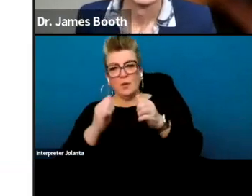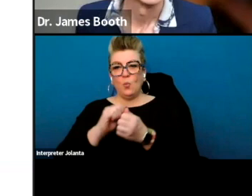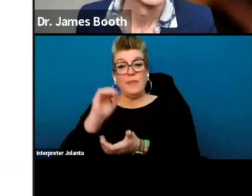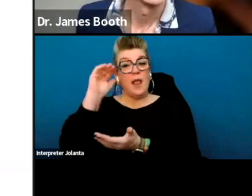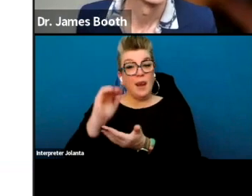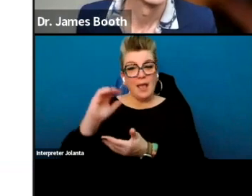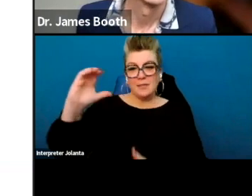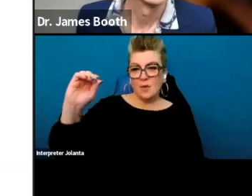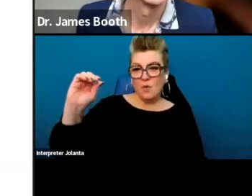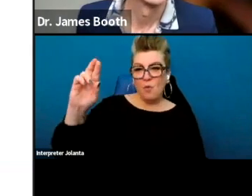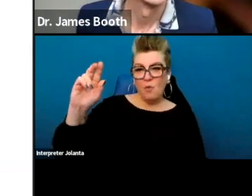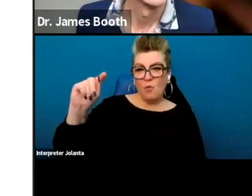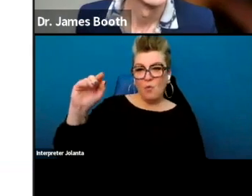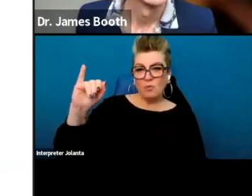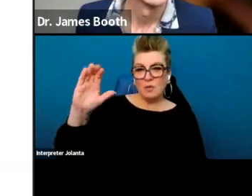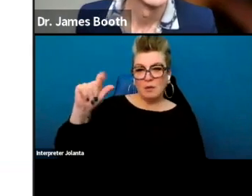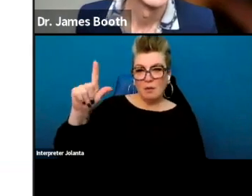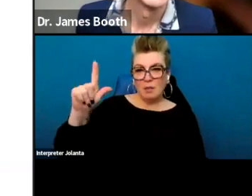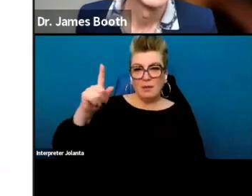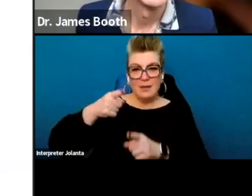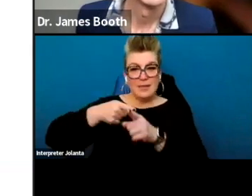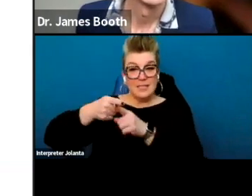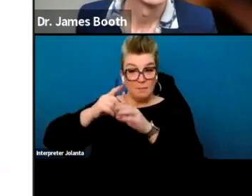specialization, right? So